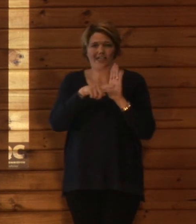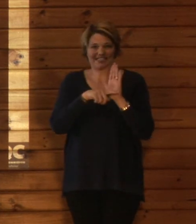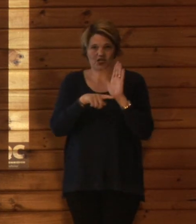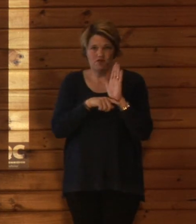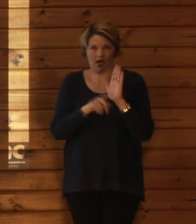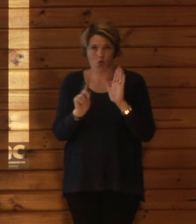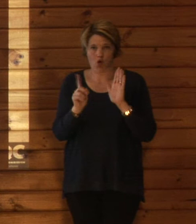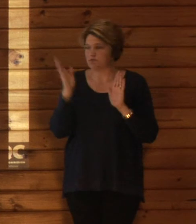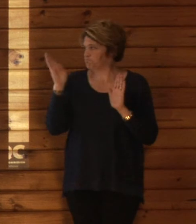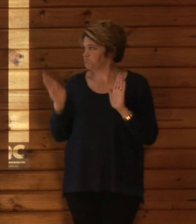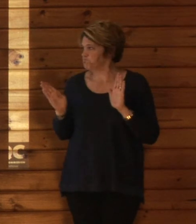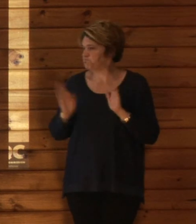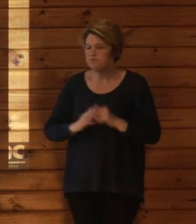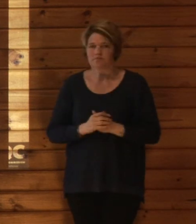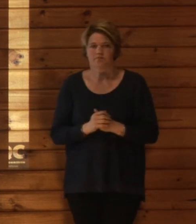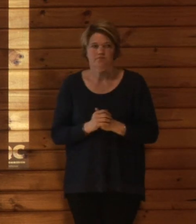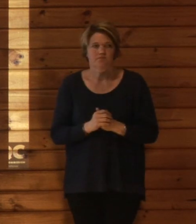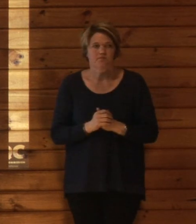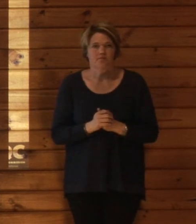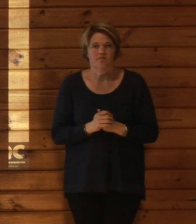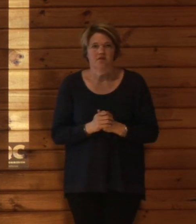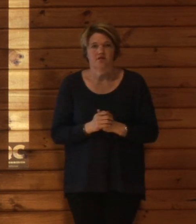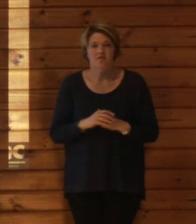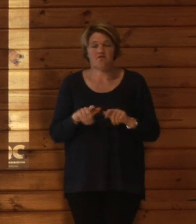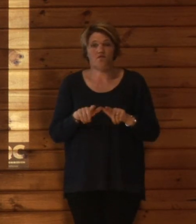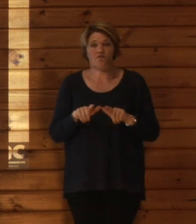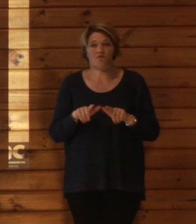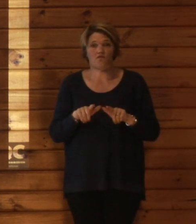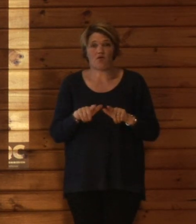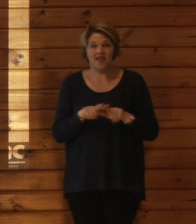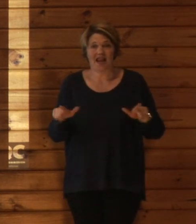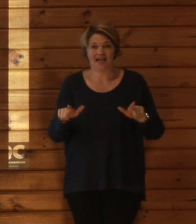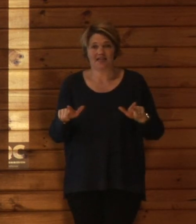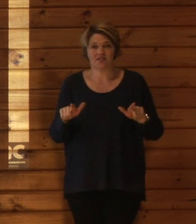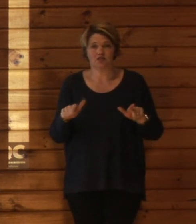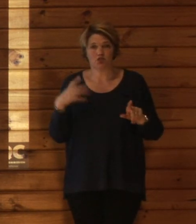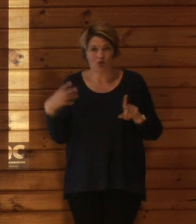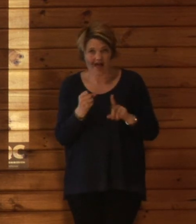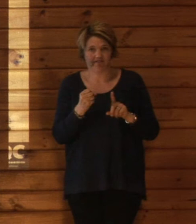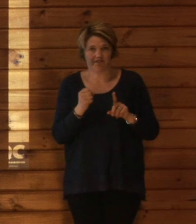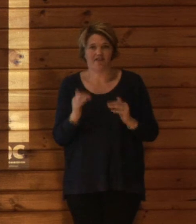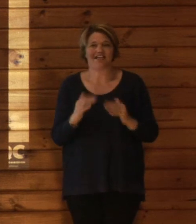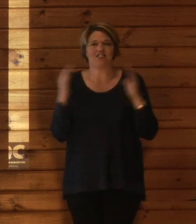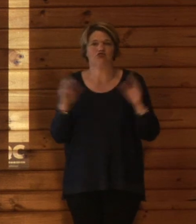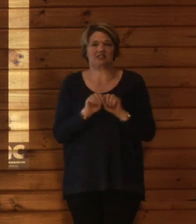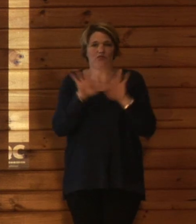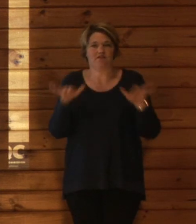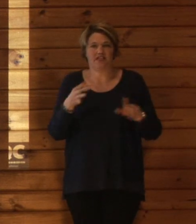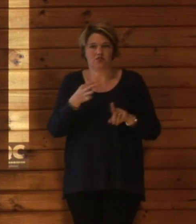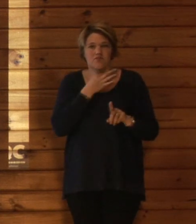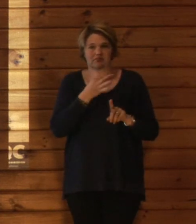to have suffered this increased liquefaction vulnerability damage, there's two key criteria that need to be met from an engineering